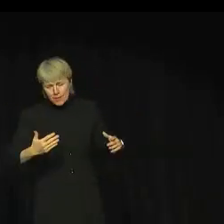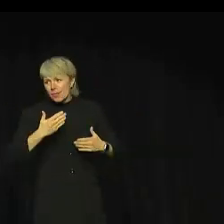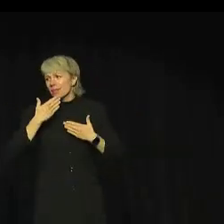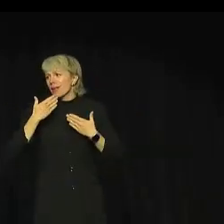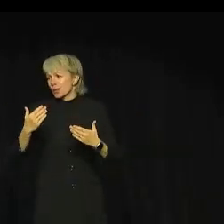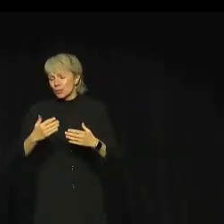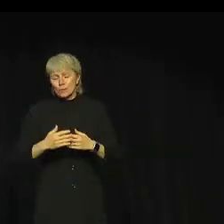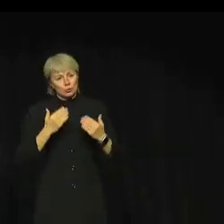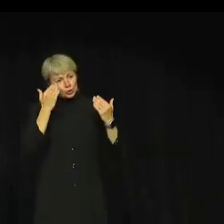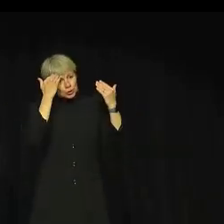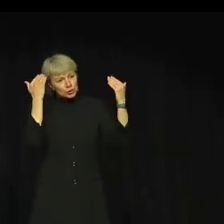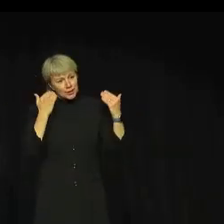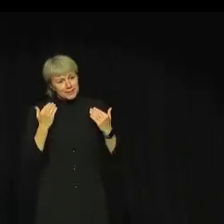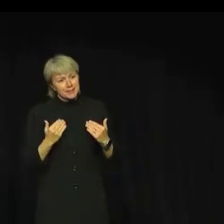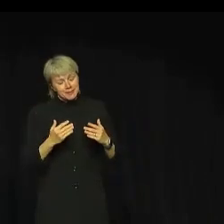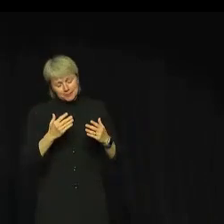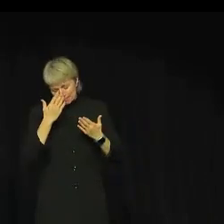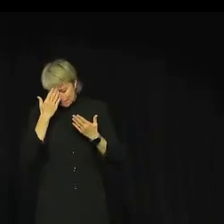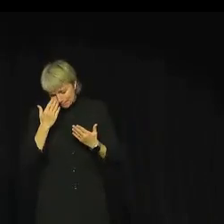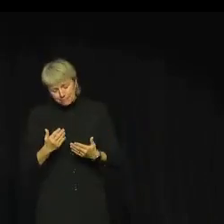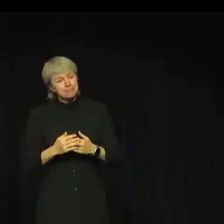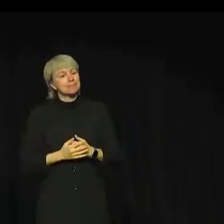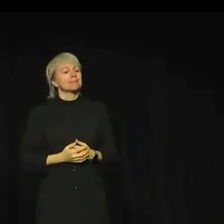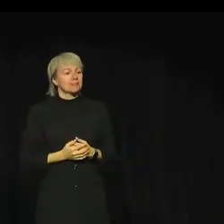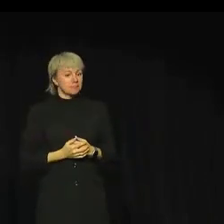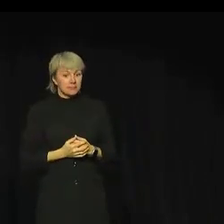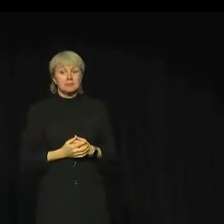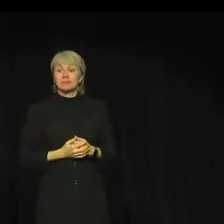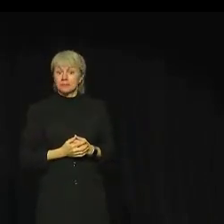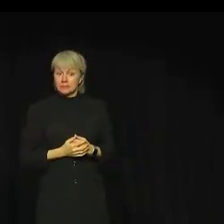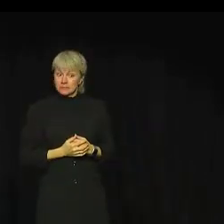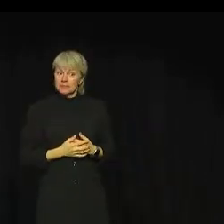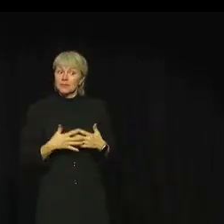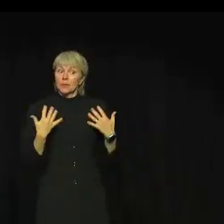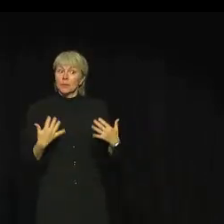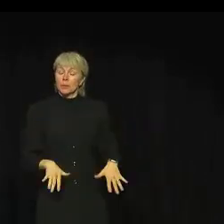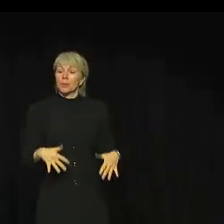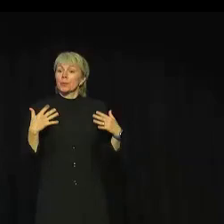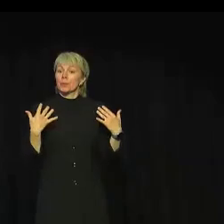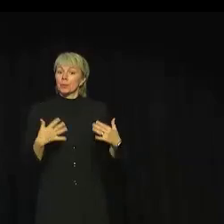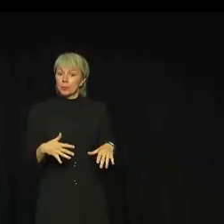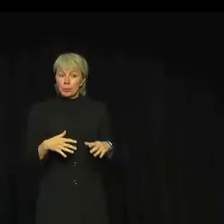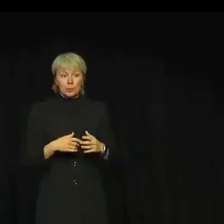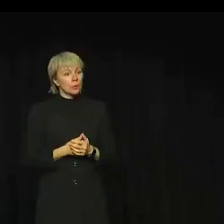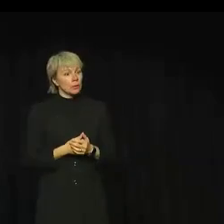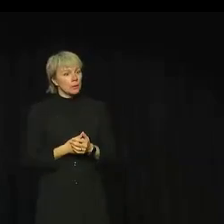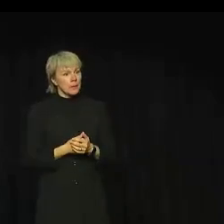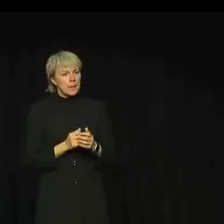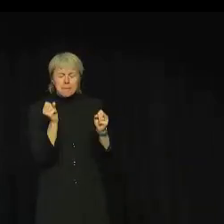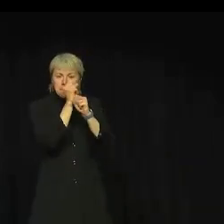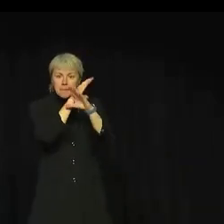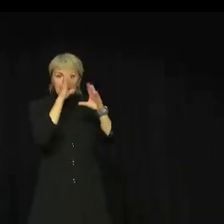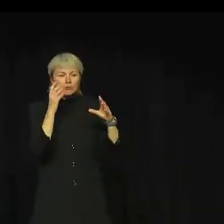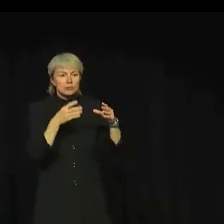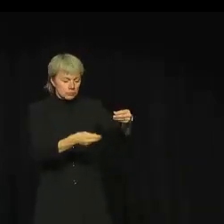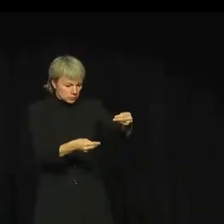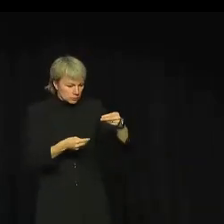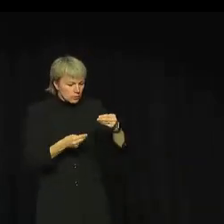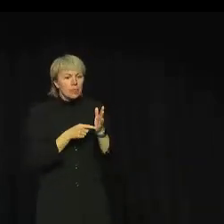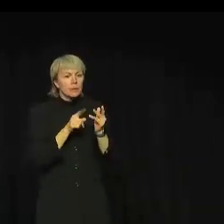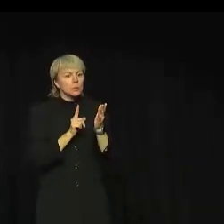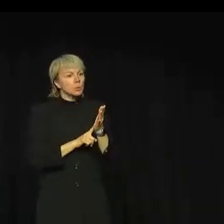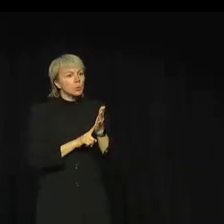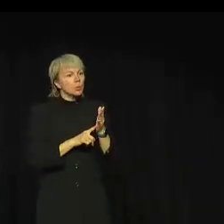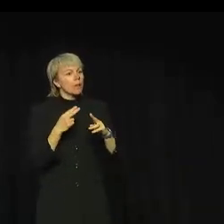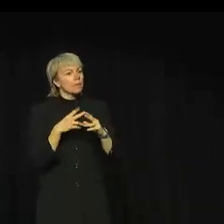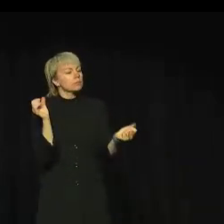Kirby. How inspiring that we can all be given the keys and have the tools to unlock human rights within